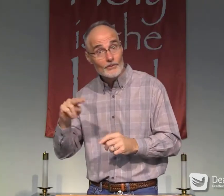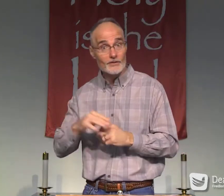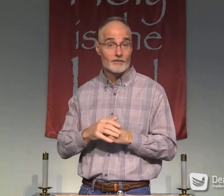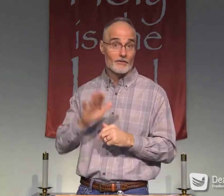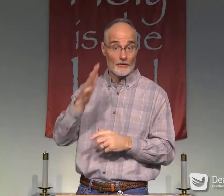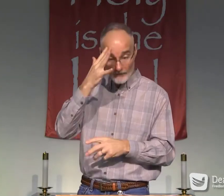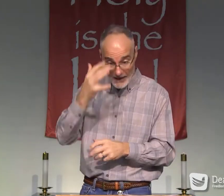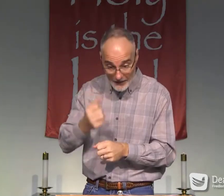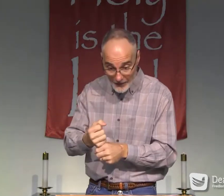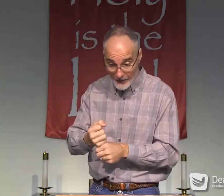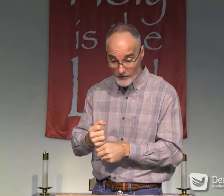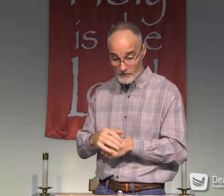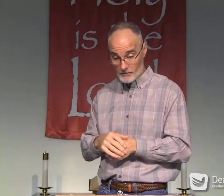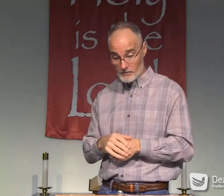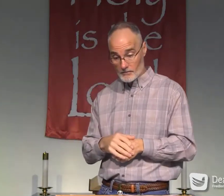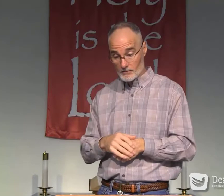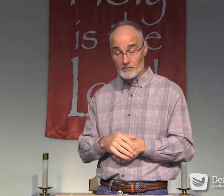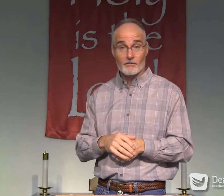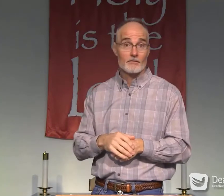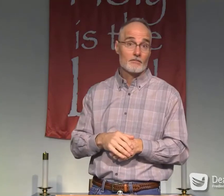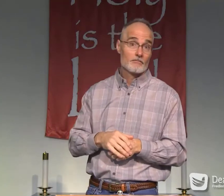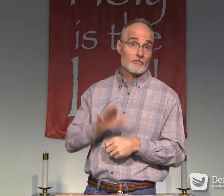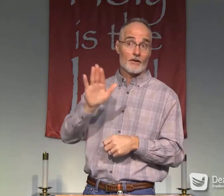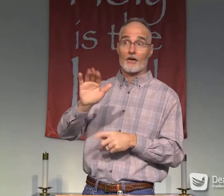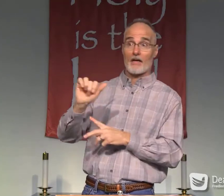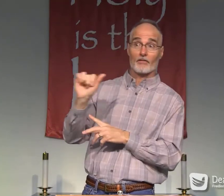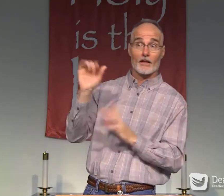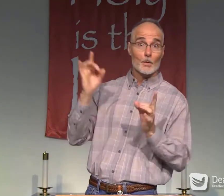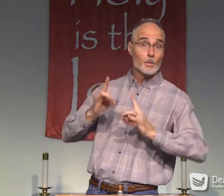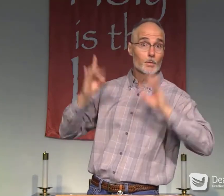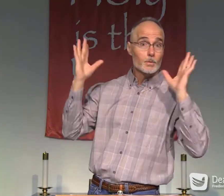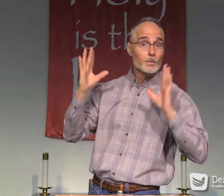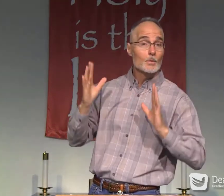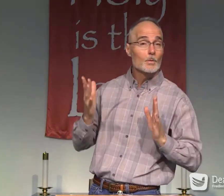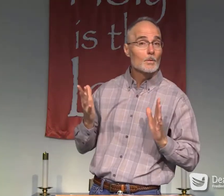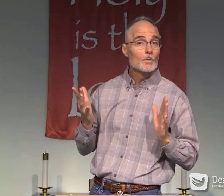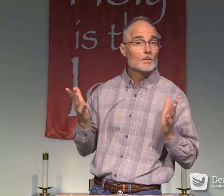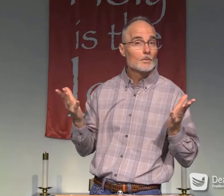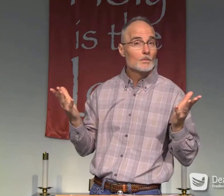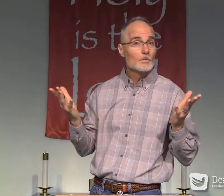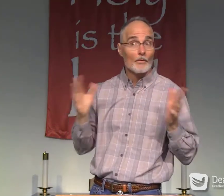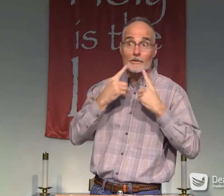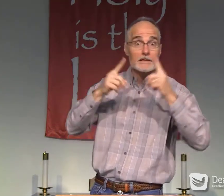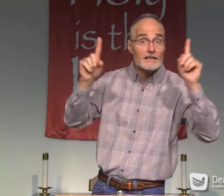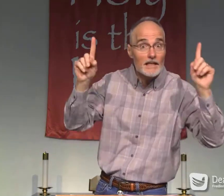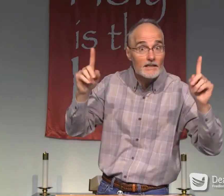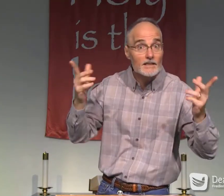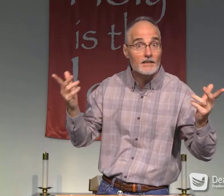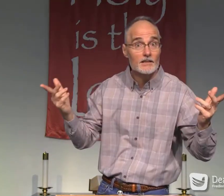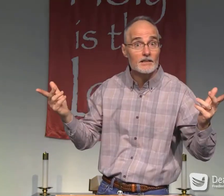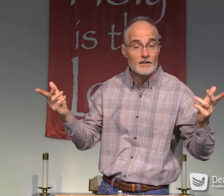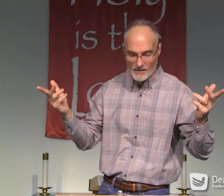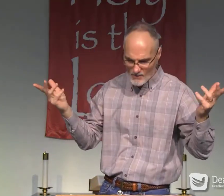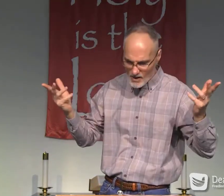their political views, their faith, their athletic abilities, their